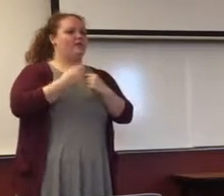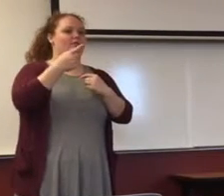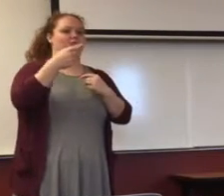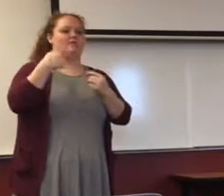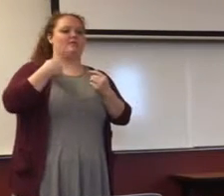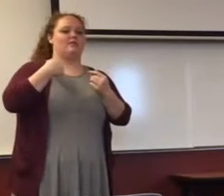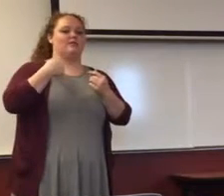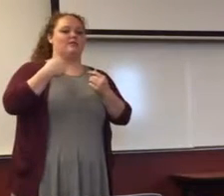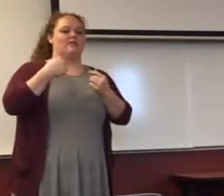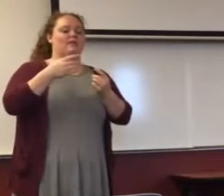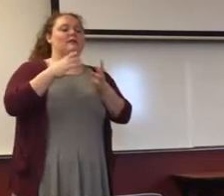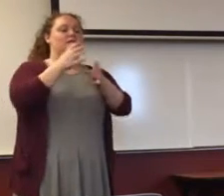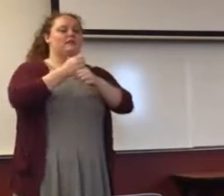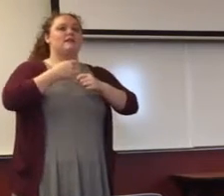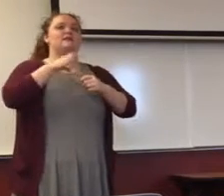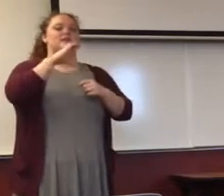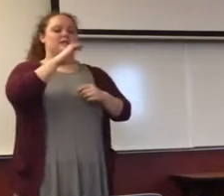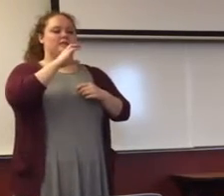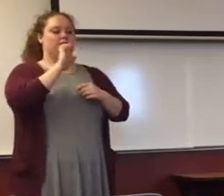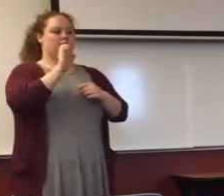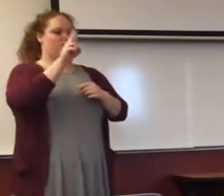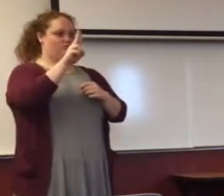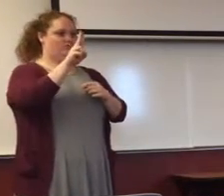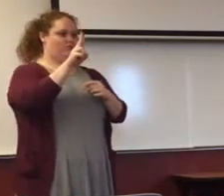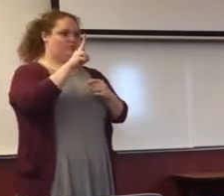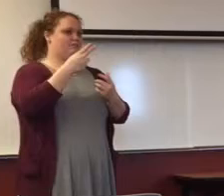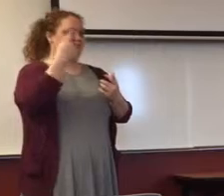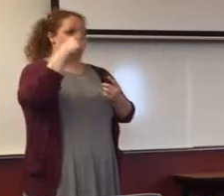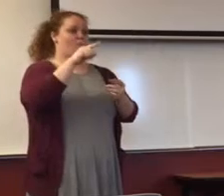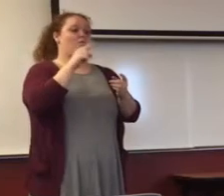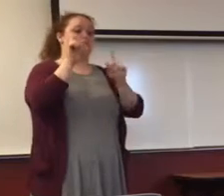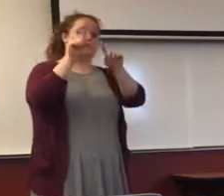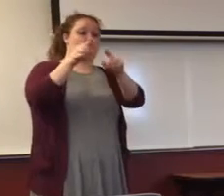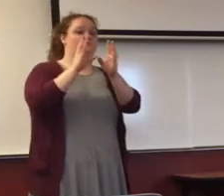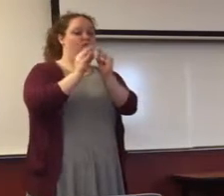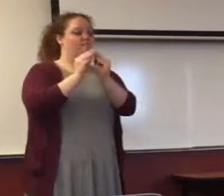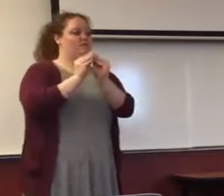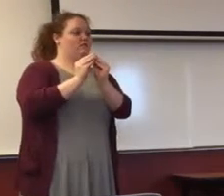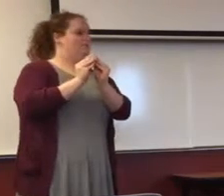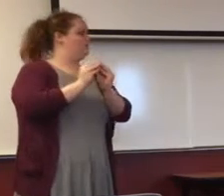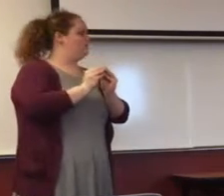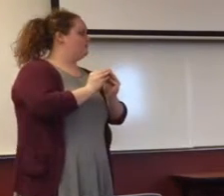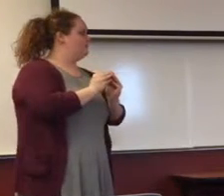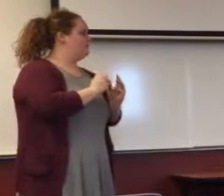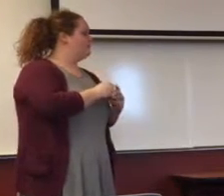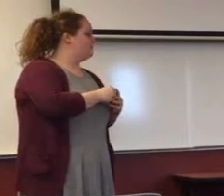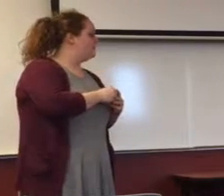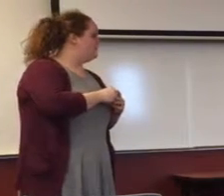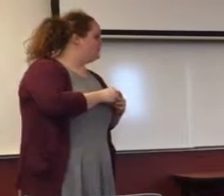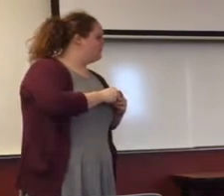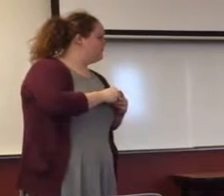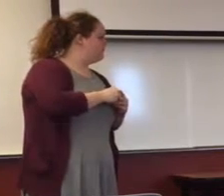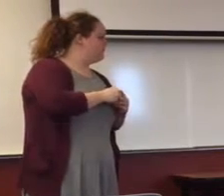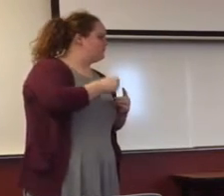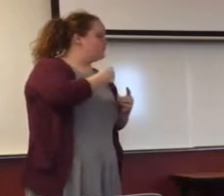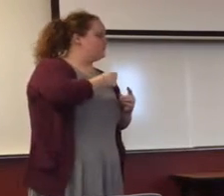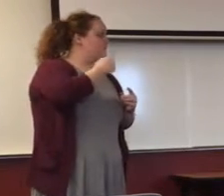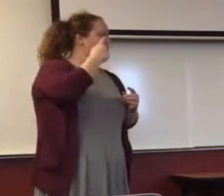that it was gonna be like it was a them thing, I'm like, I thought you could get stuff from RID, like CEUs. Yeah, OCRD